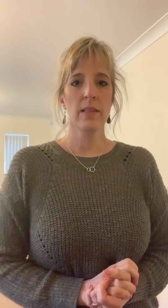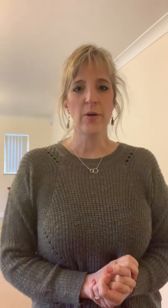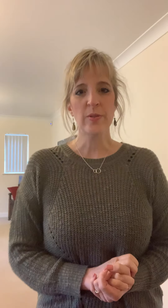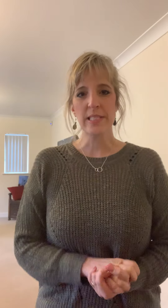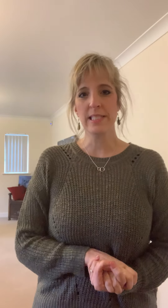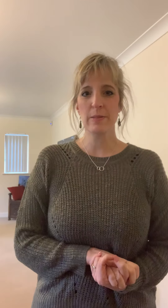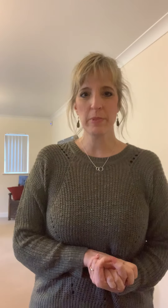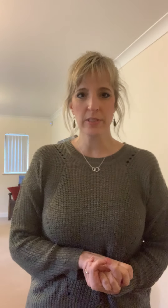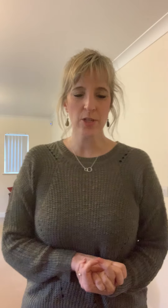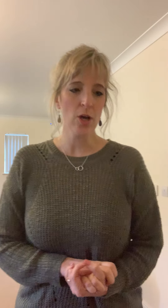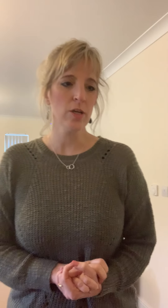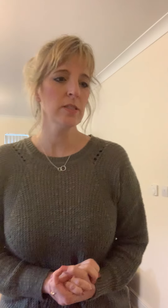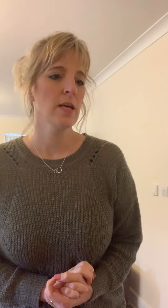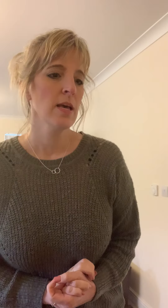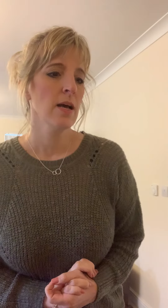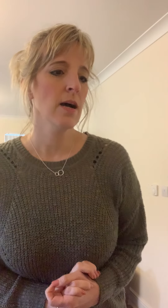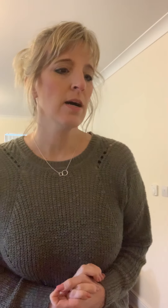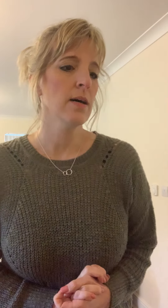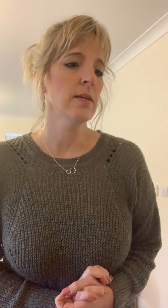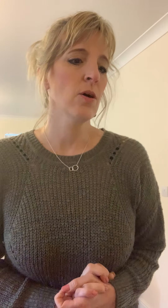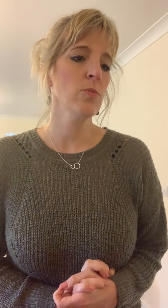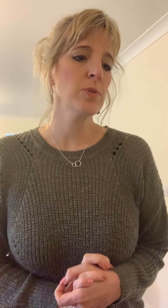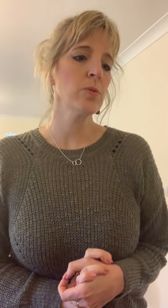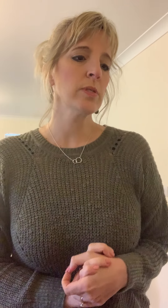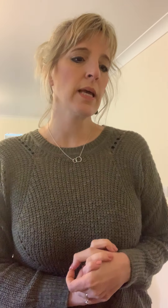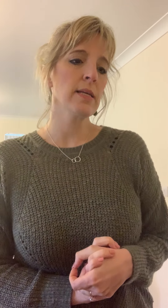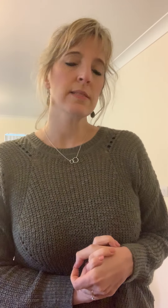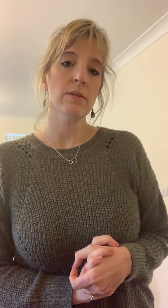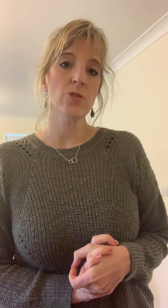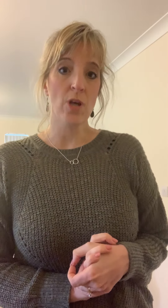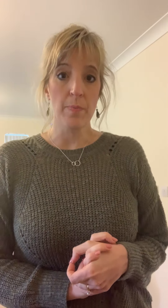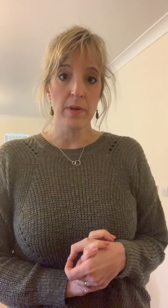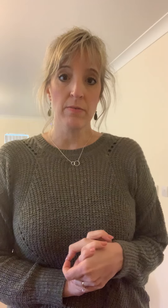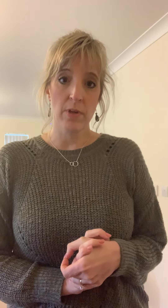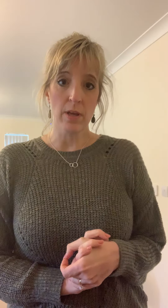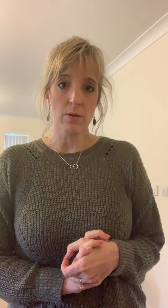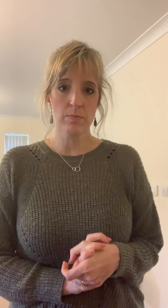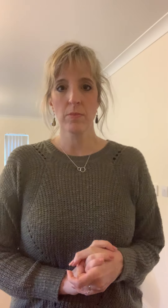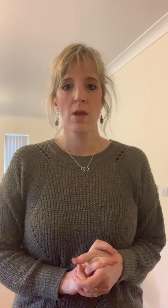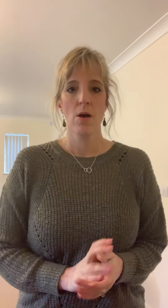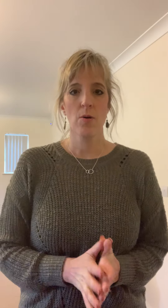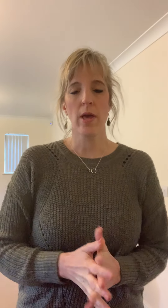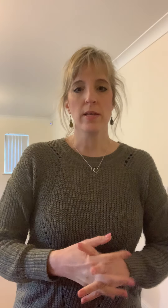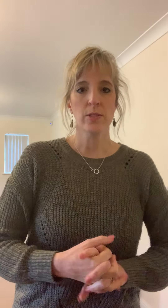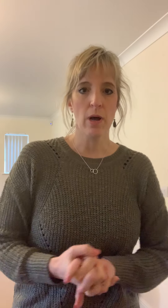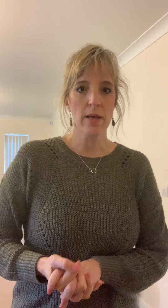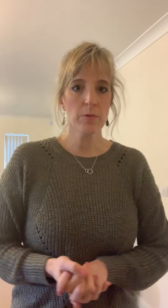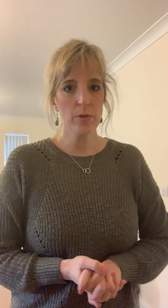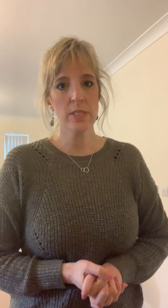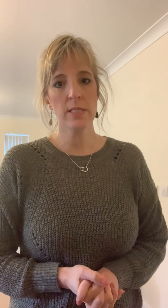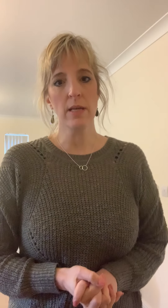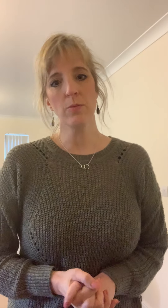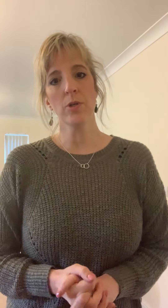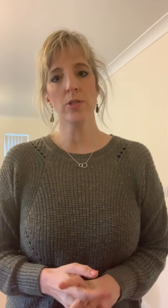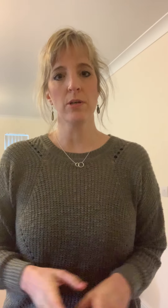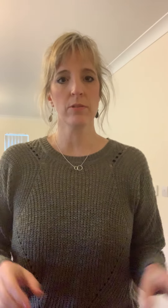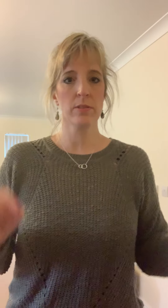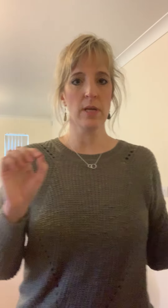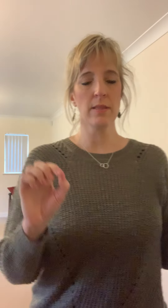Hello, this is the Mildenhall homeschool ASL shopping video. Okay, so I am going to sign the words. I'll sign them